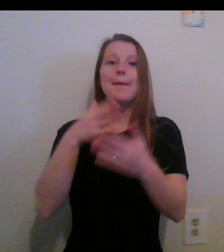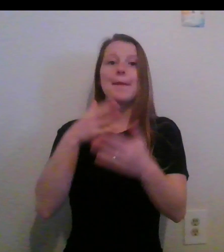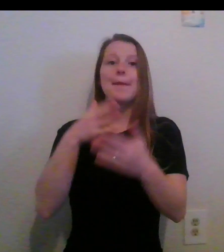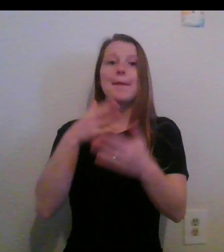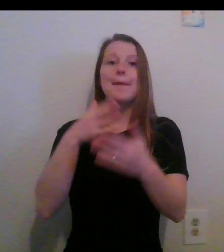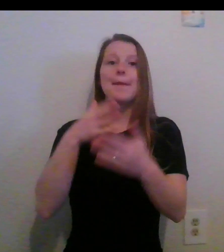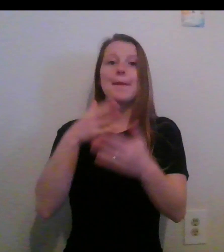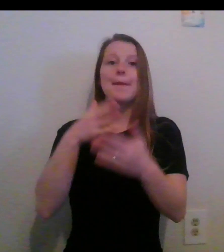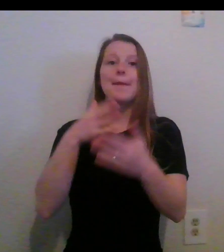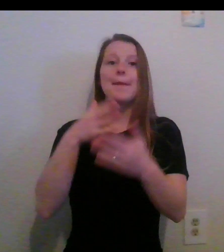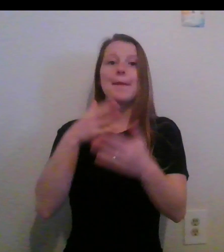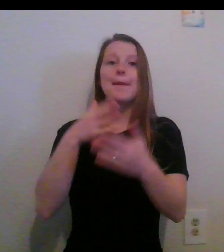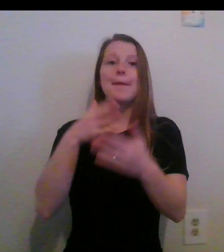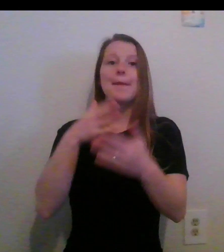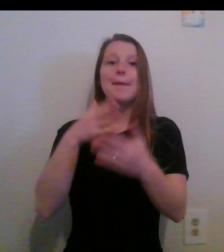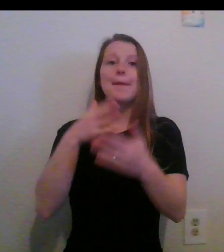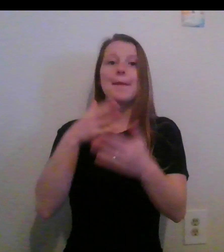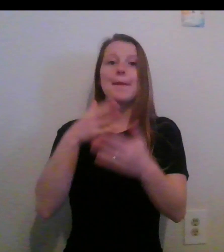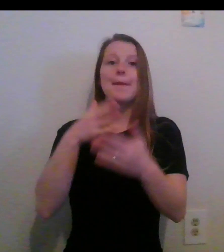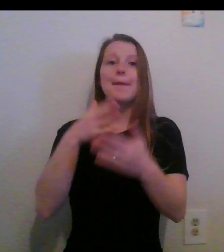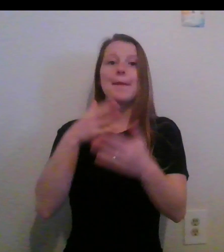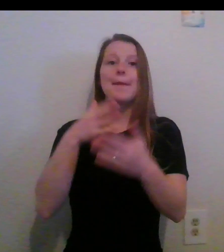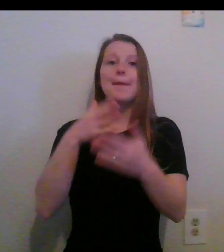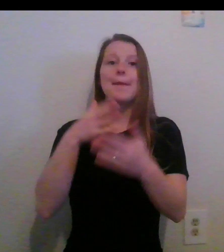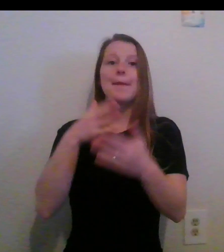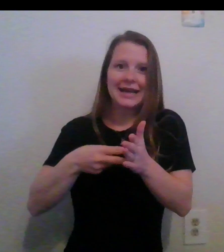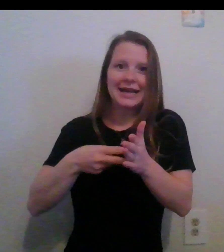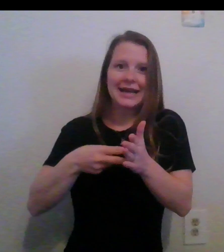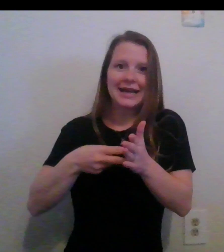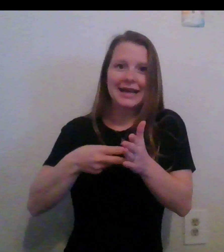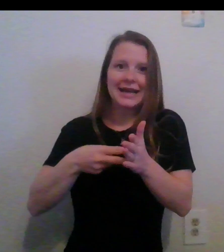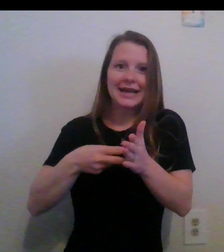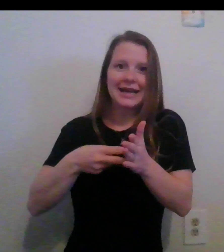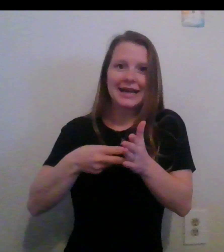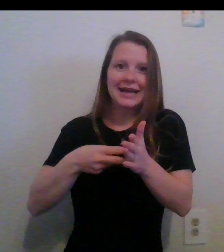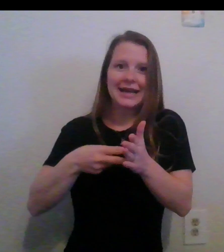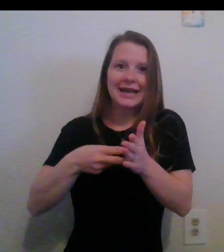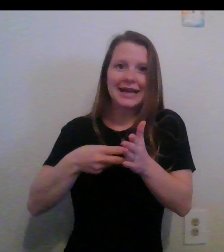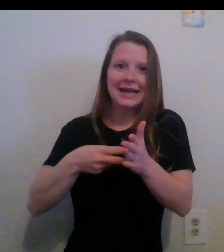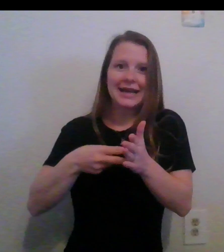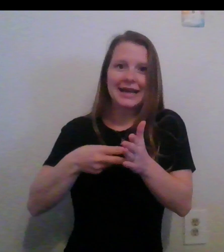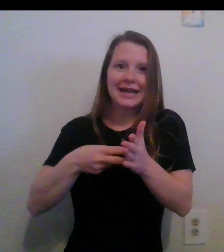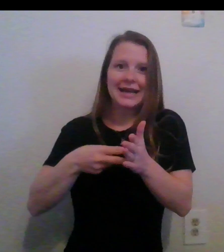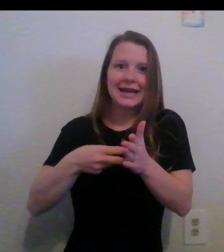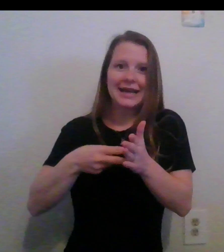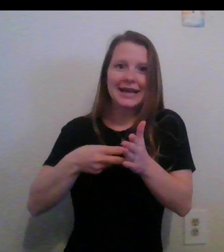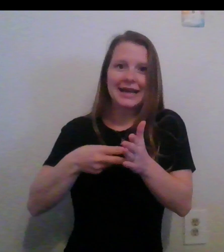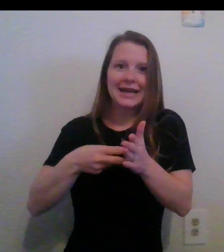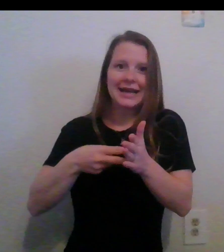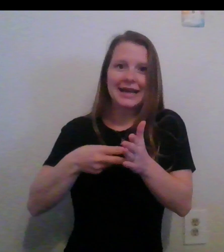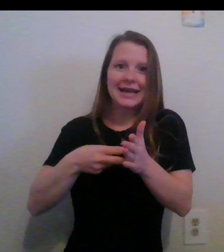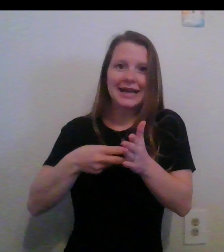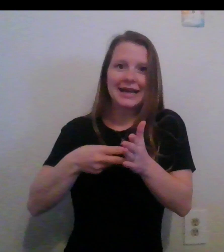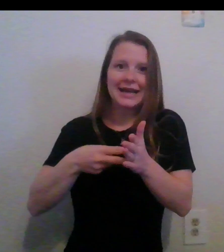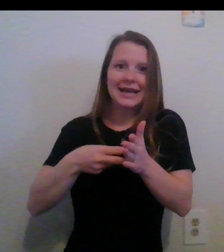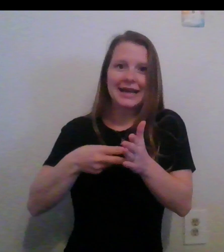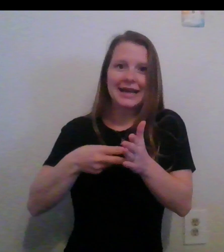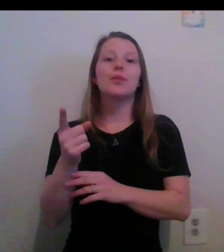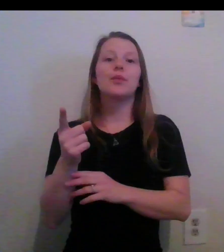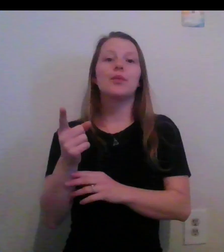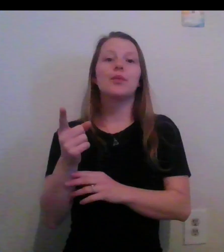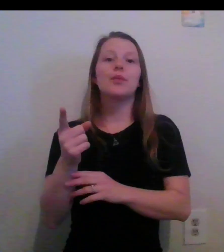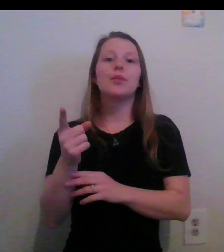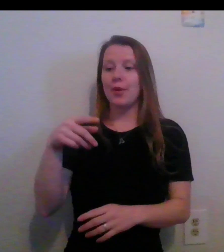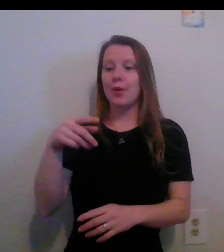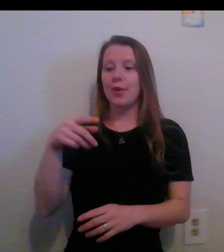This means that the penis will be able to produce semen, which is like a fertilizer for the eggs that the women produce to